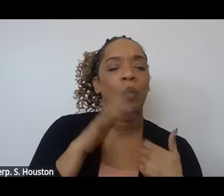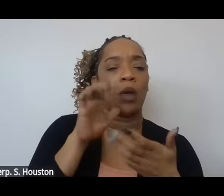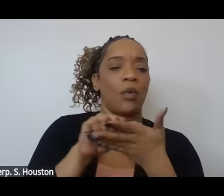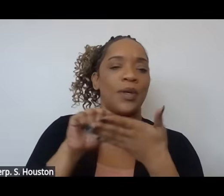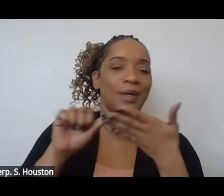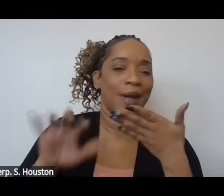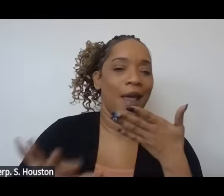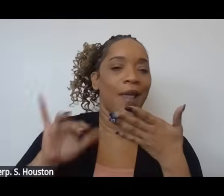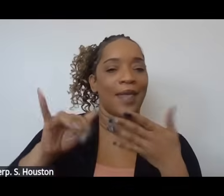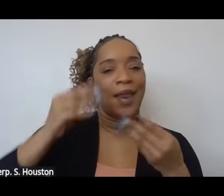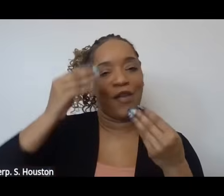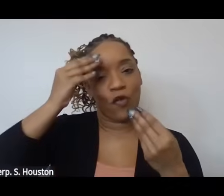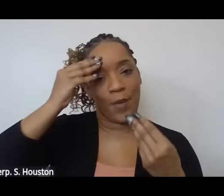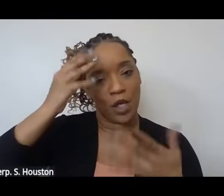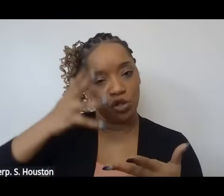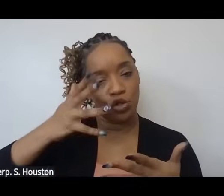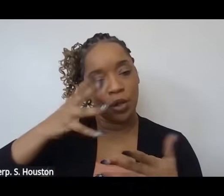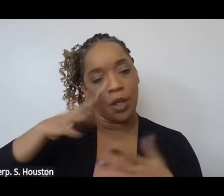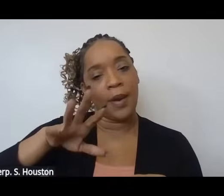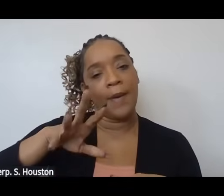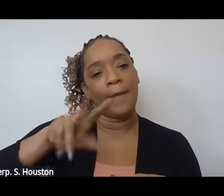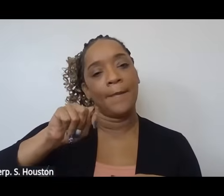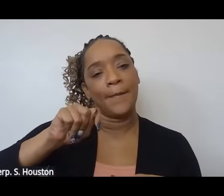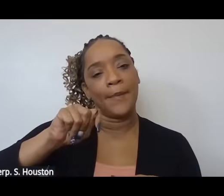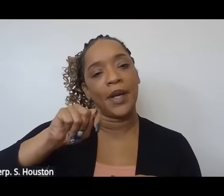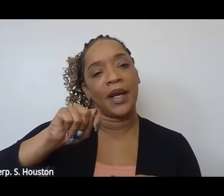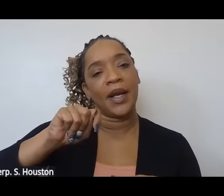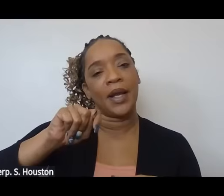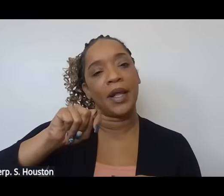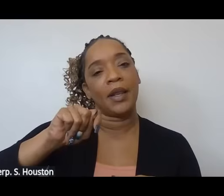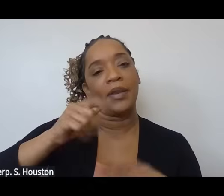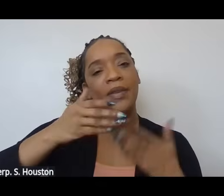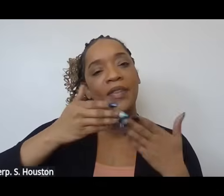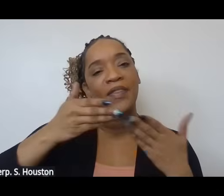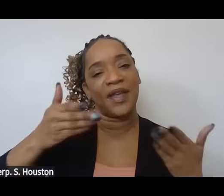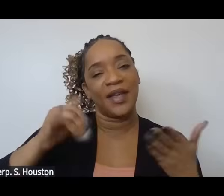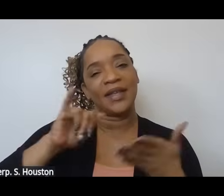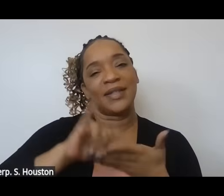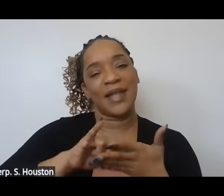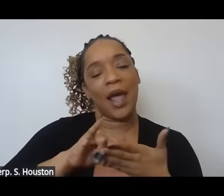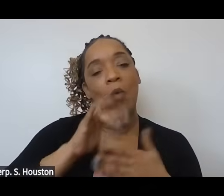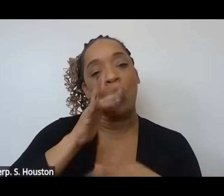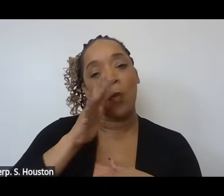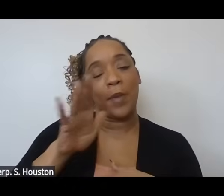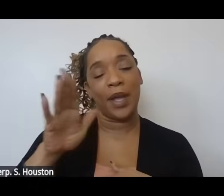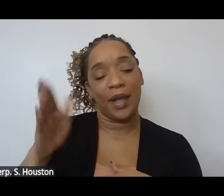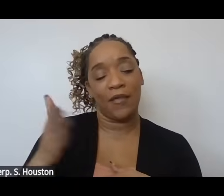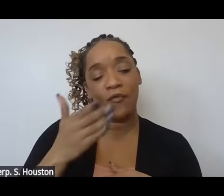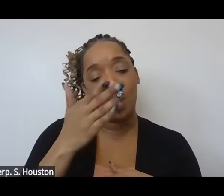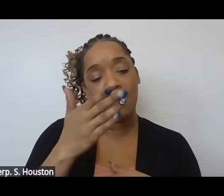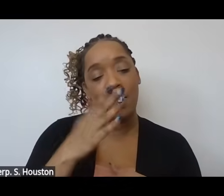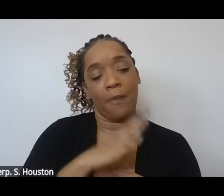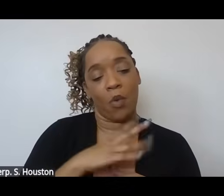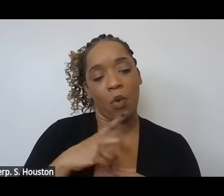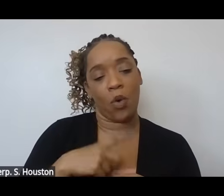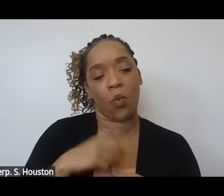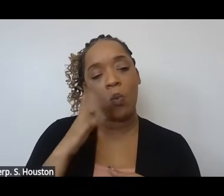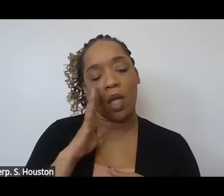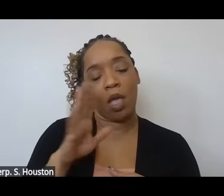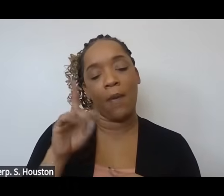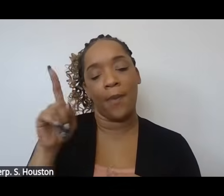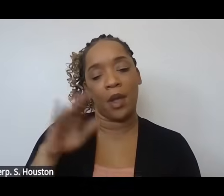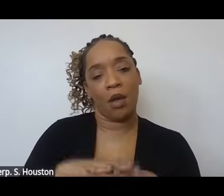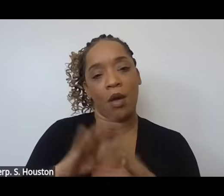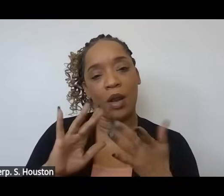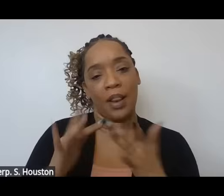somebody wants to. But the materials that are essentially going before the board will go online. We're going to have it